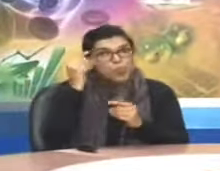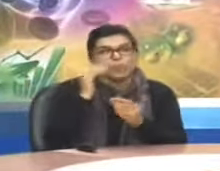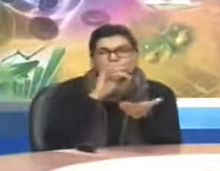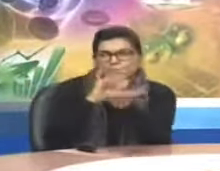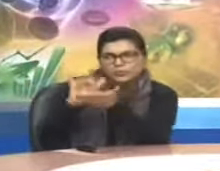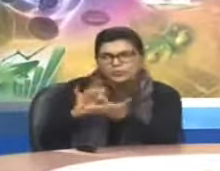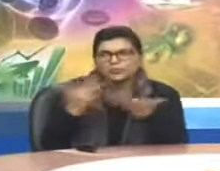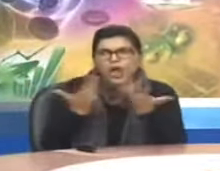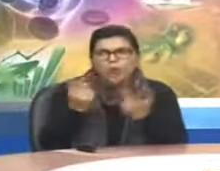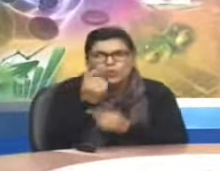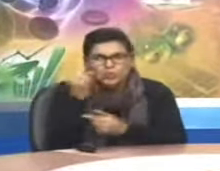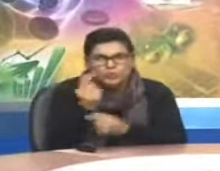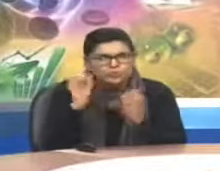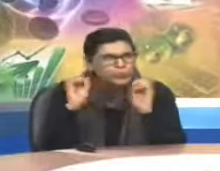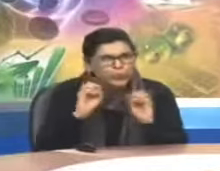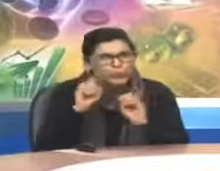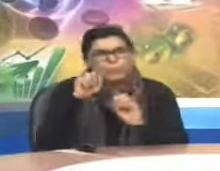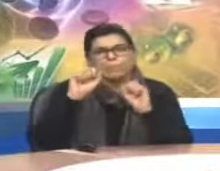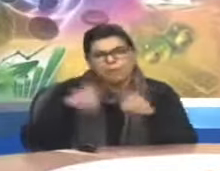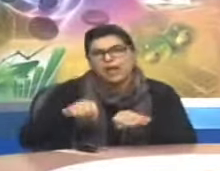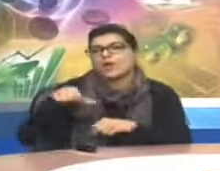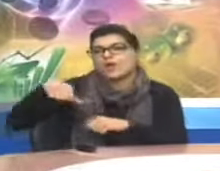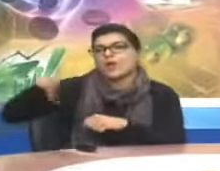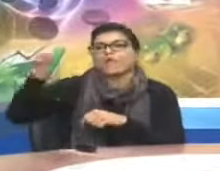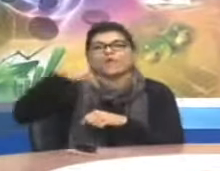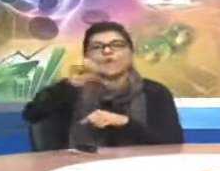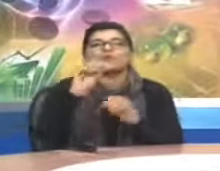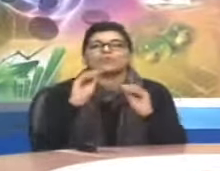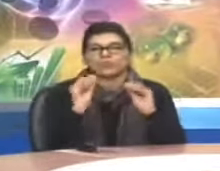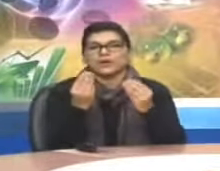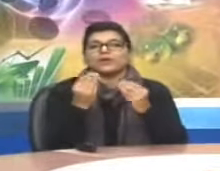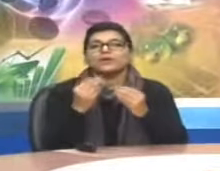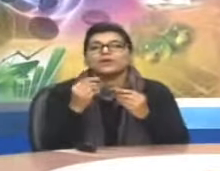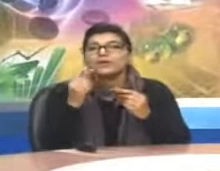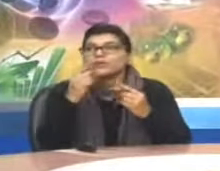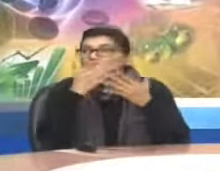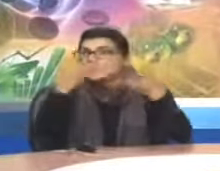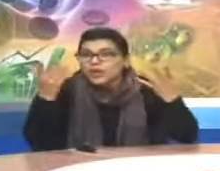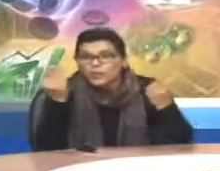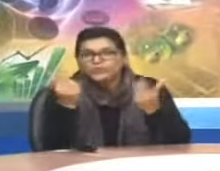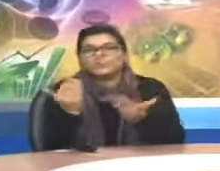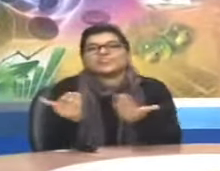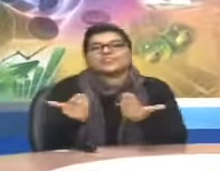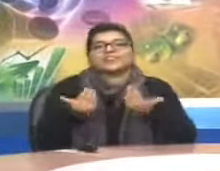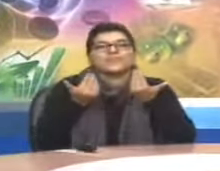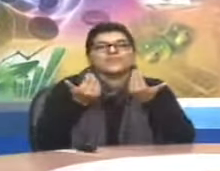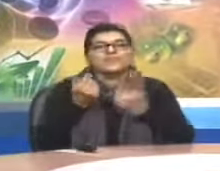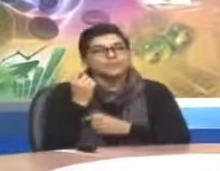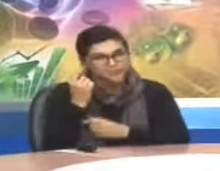electricity is of not use and we switch off the electricity button, that means we are saving